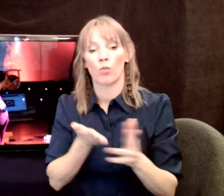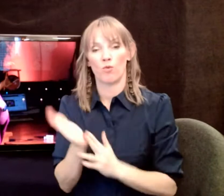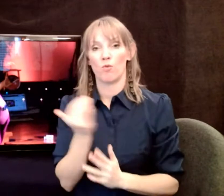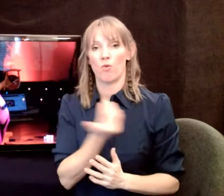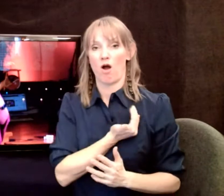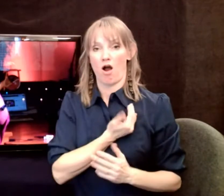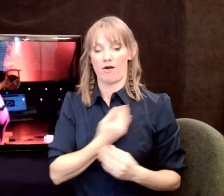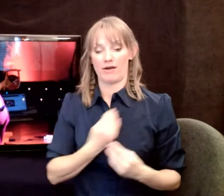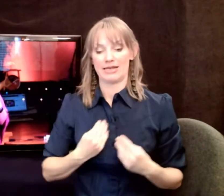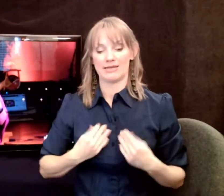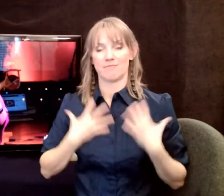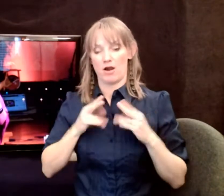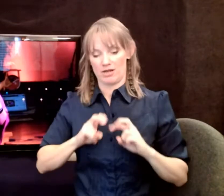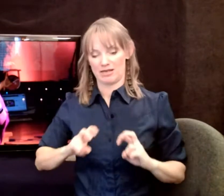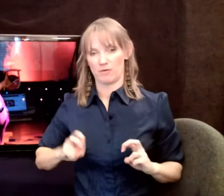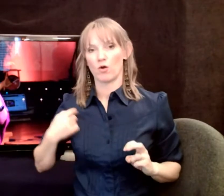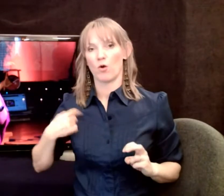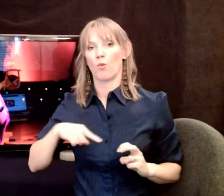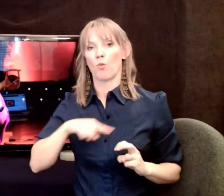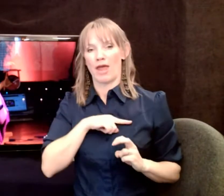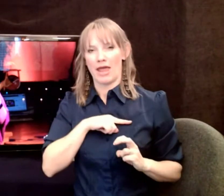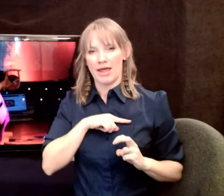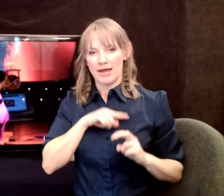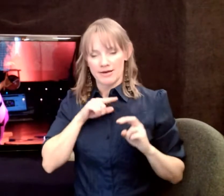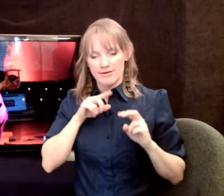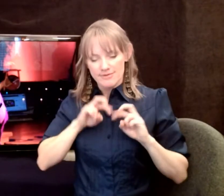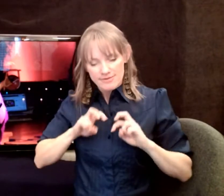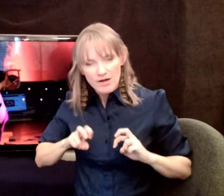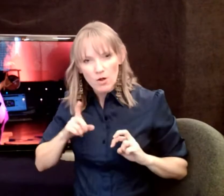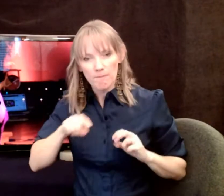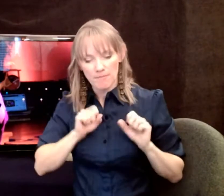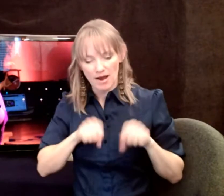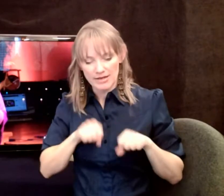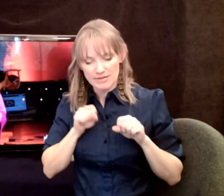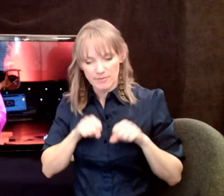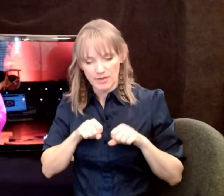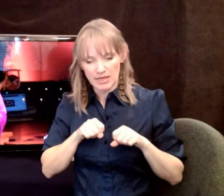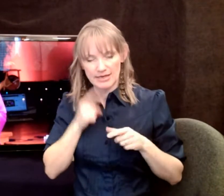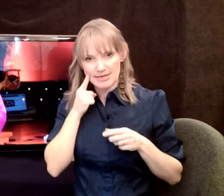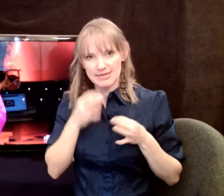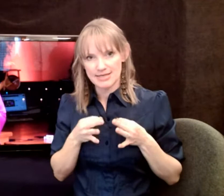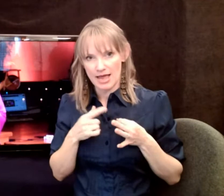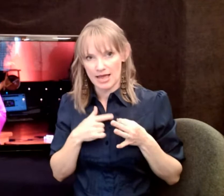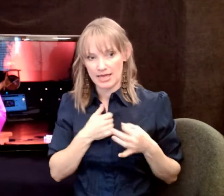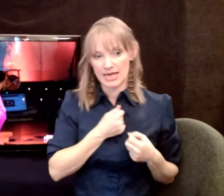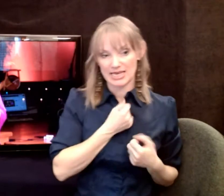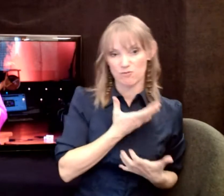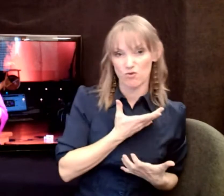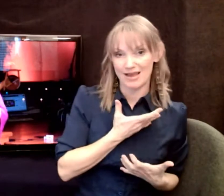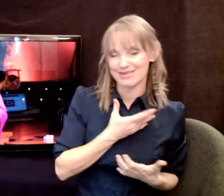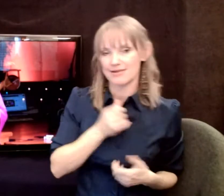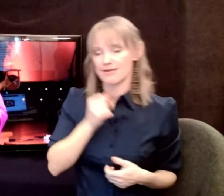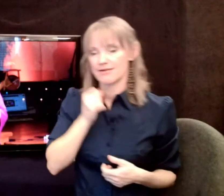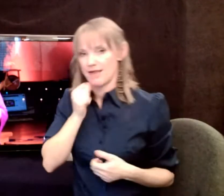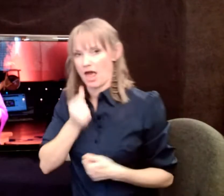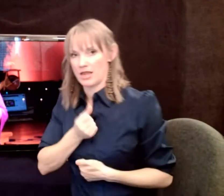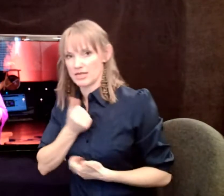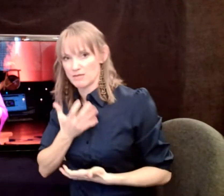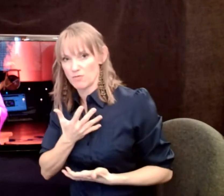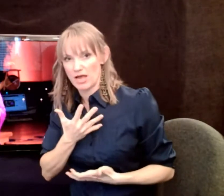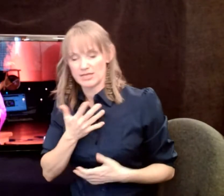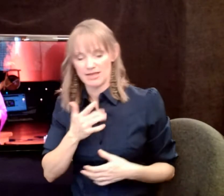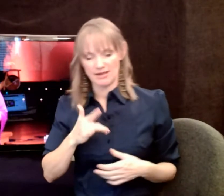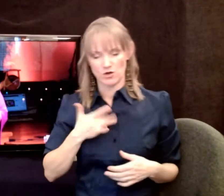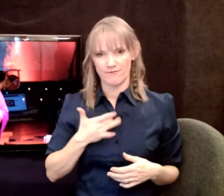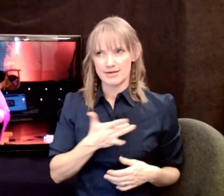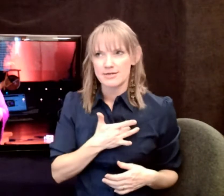introspection those possibilities and then choose whether to express them or not. To feel into, will my